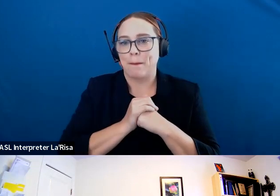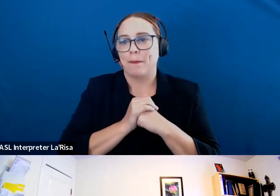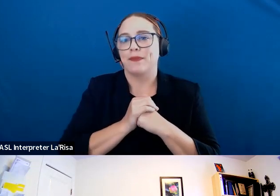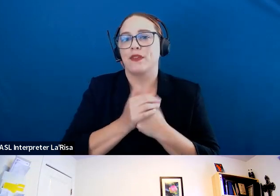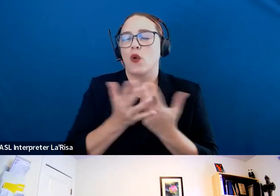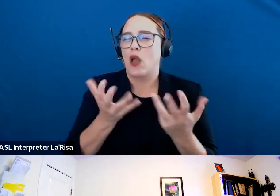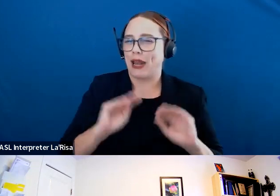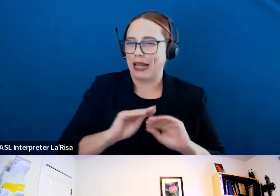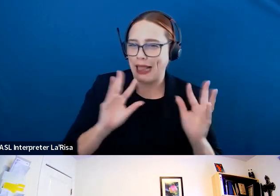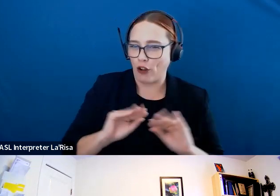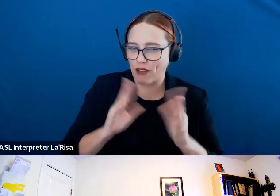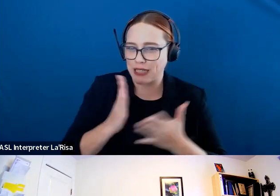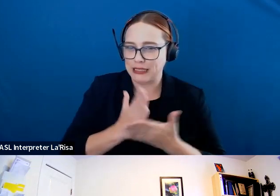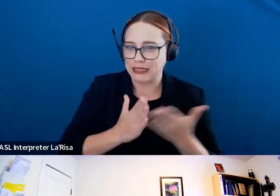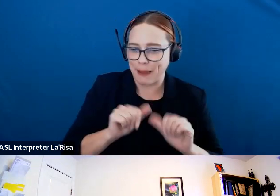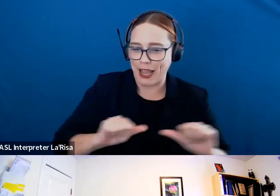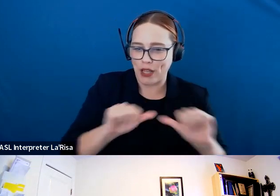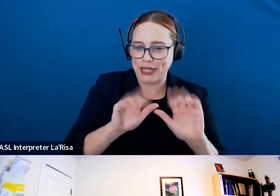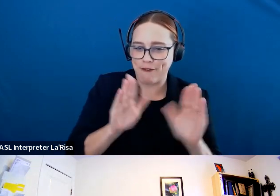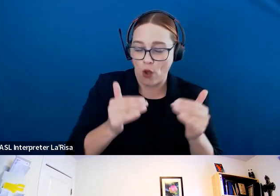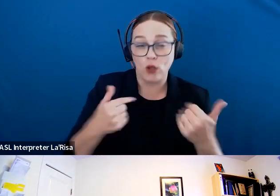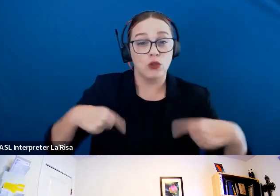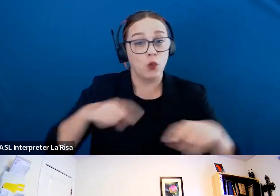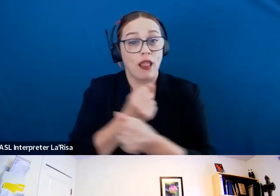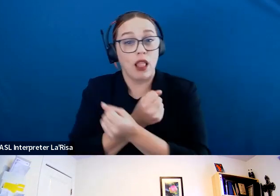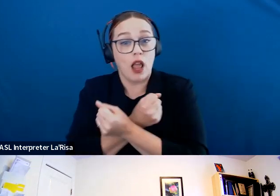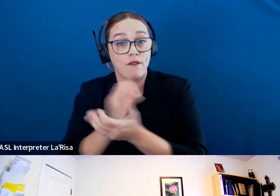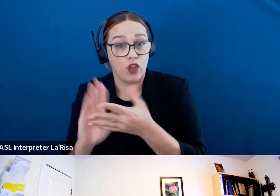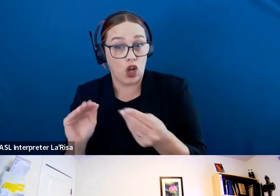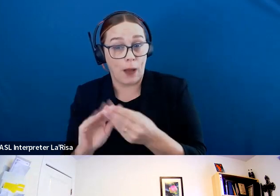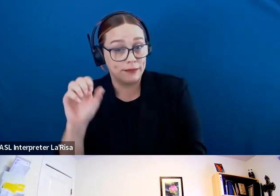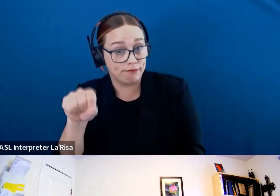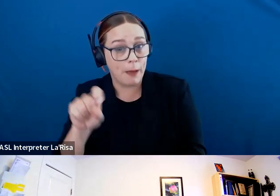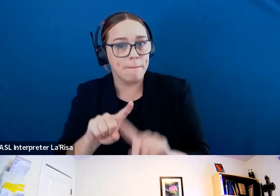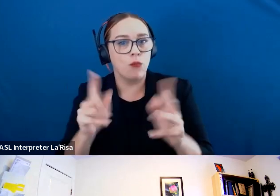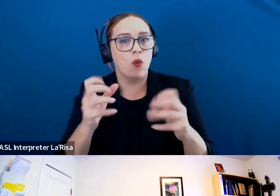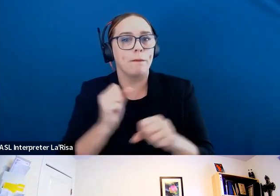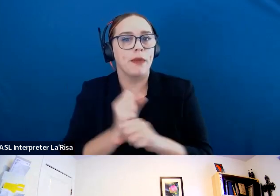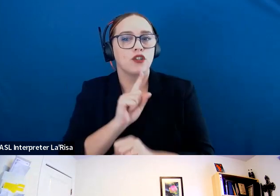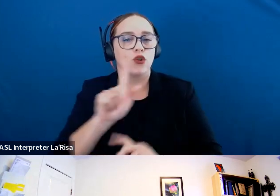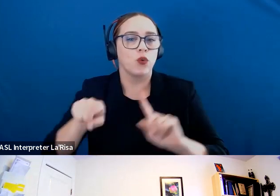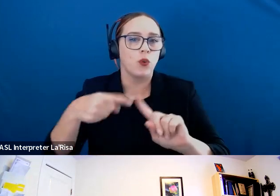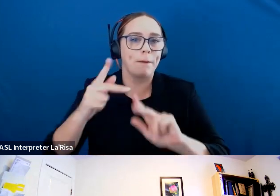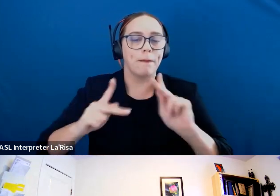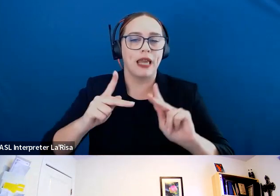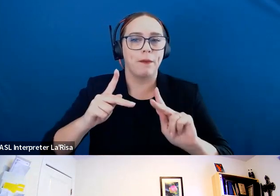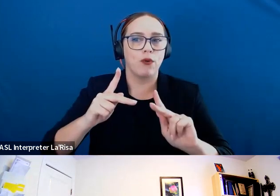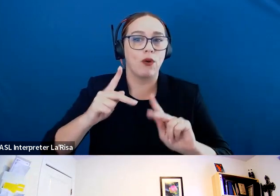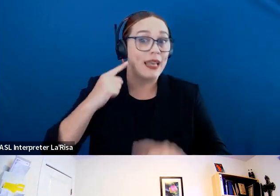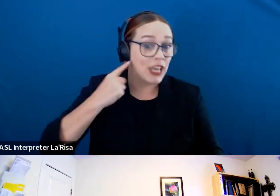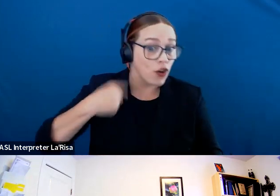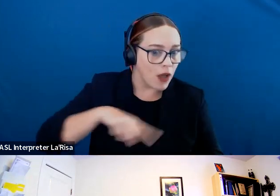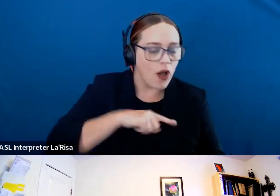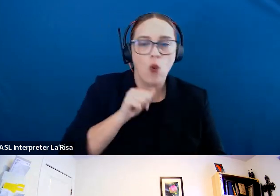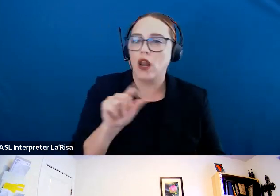areas of focus for us and make sure that when people know about the DETAC, we're not just IDD focused, and we do focus